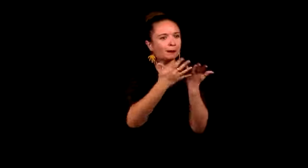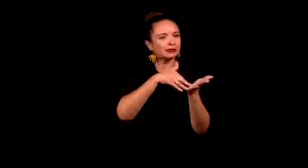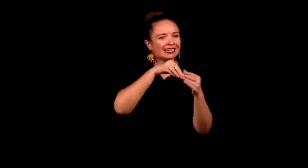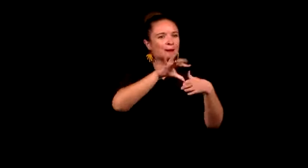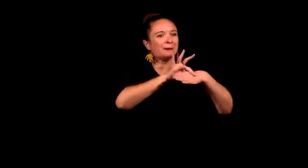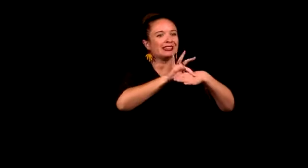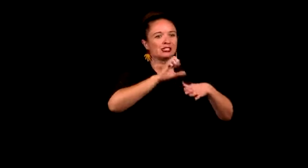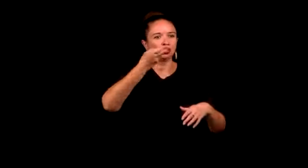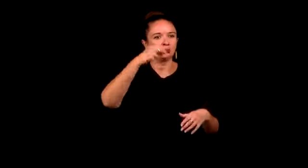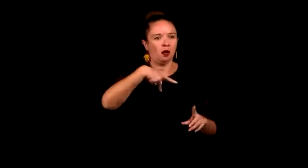man